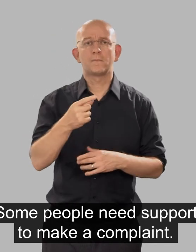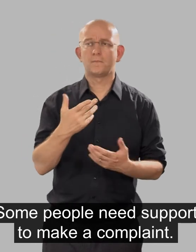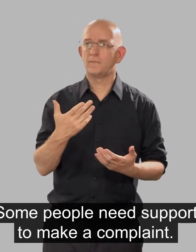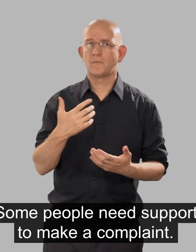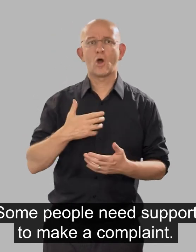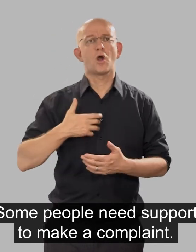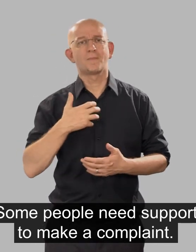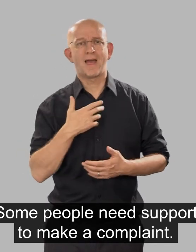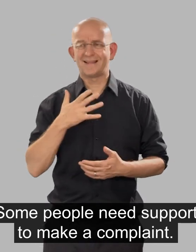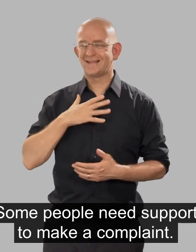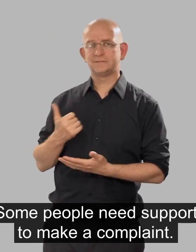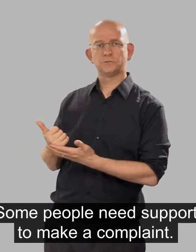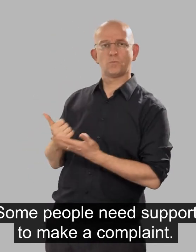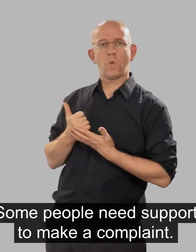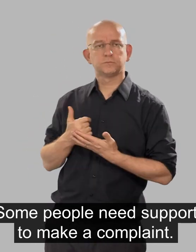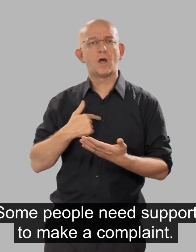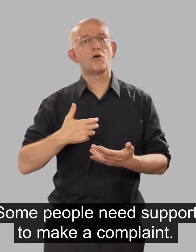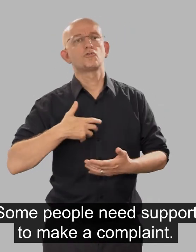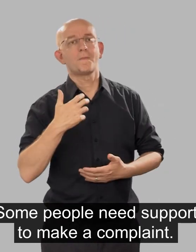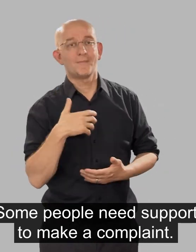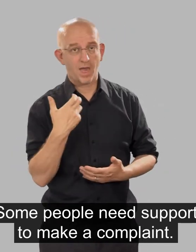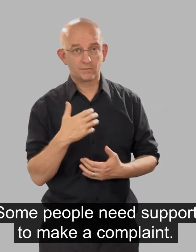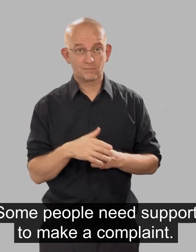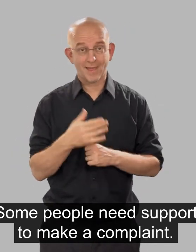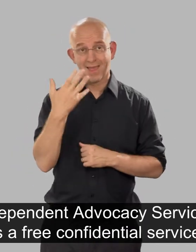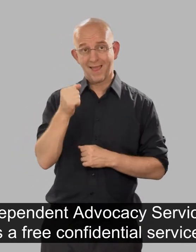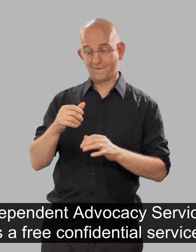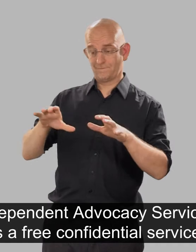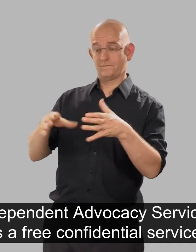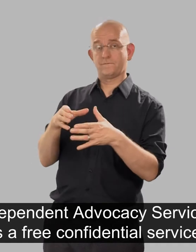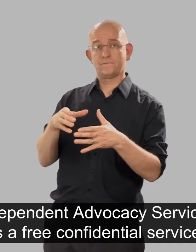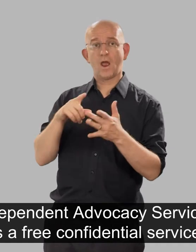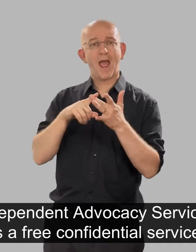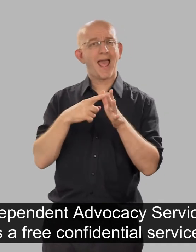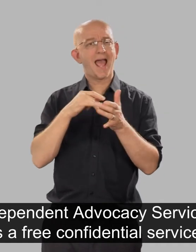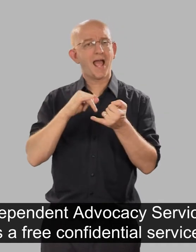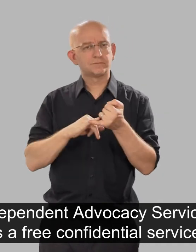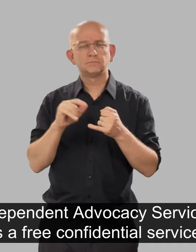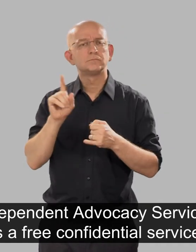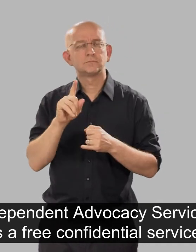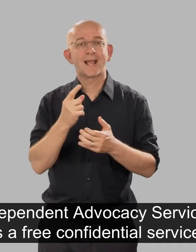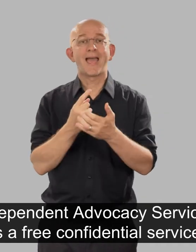Some people need support to make a complaint. The Independent Advocacy